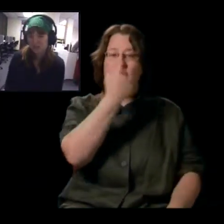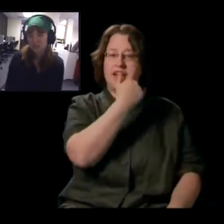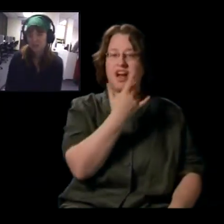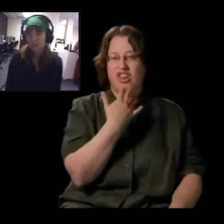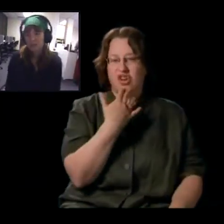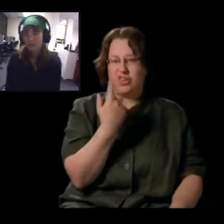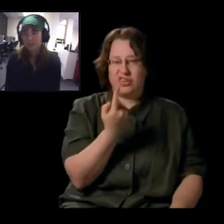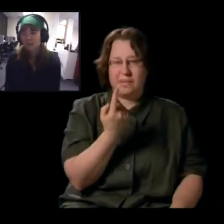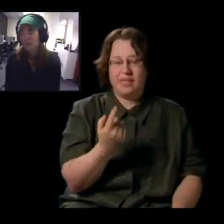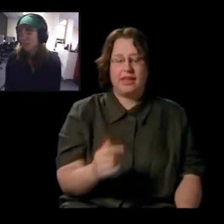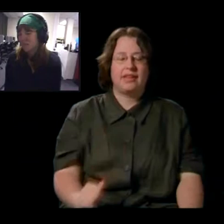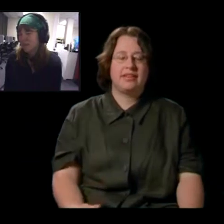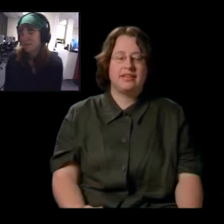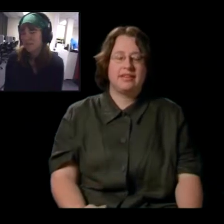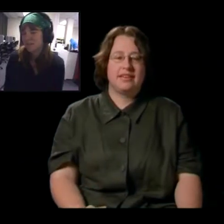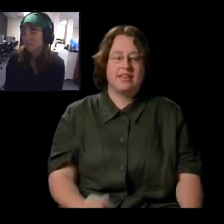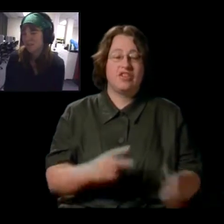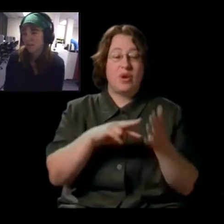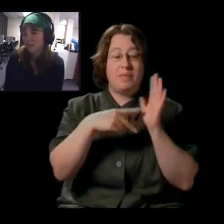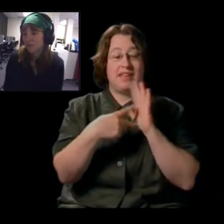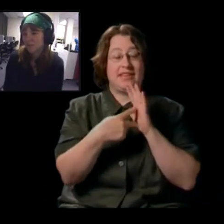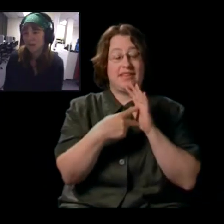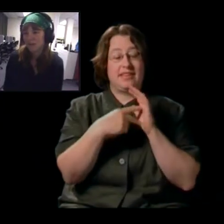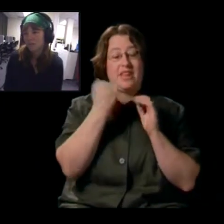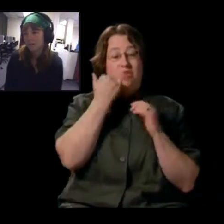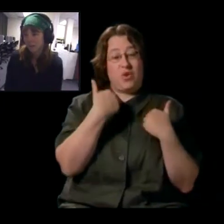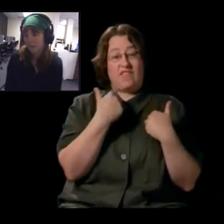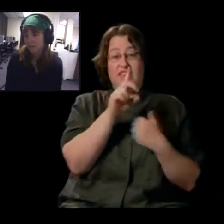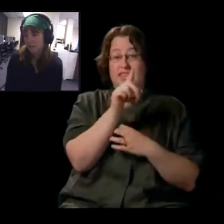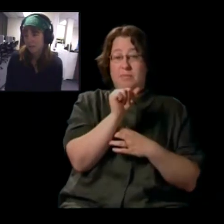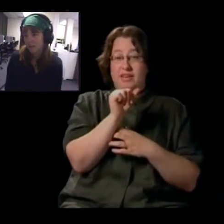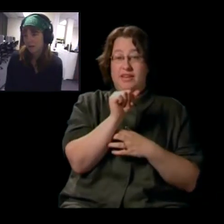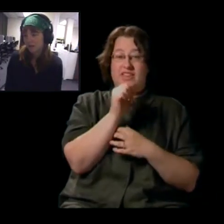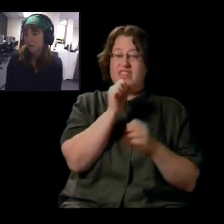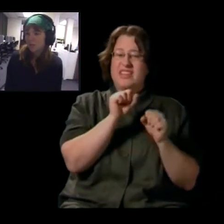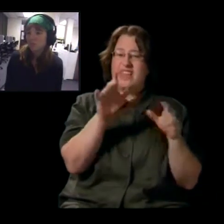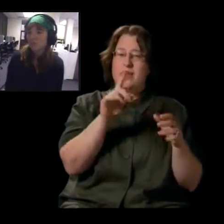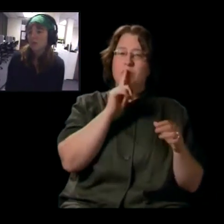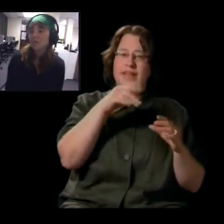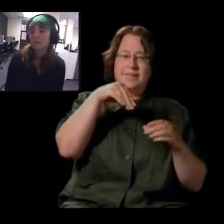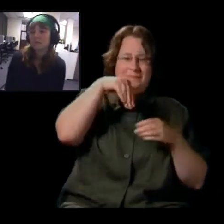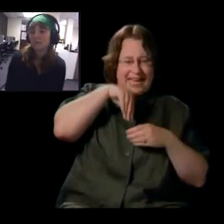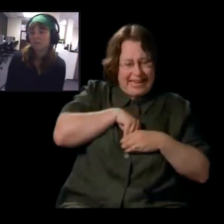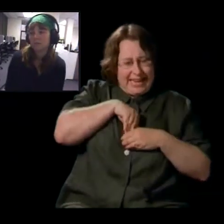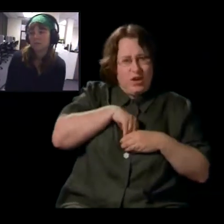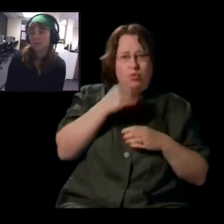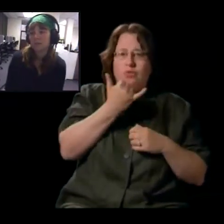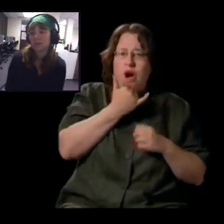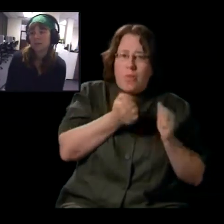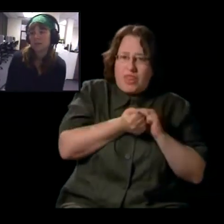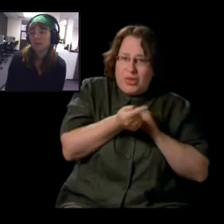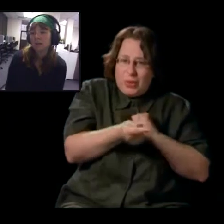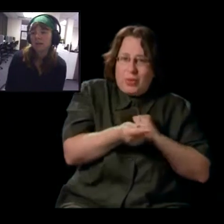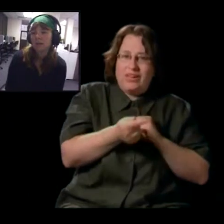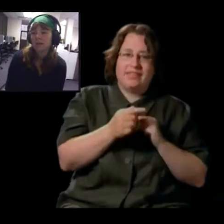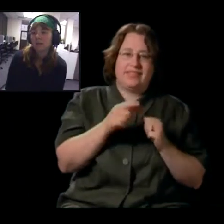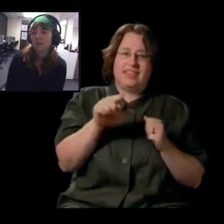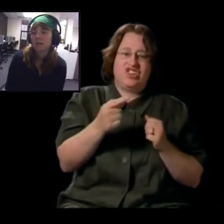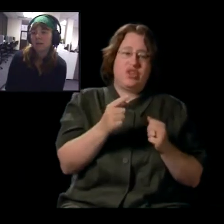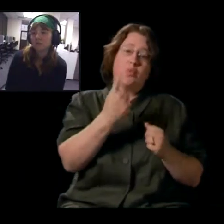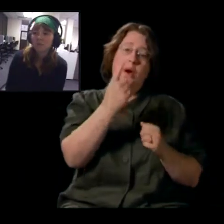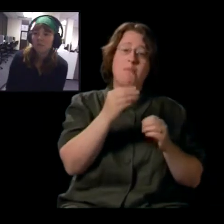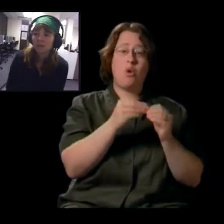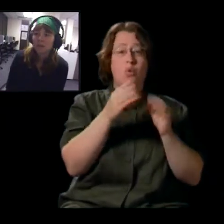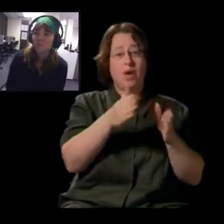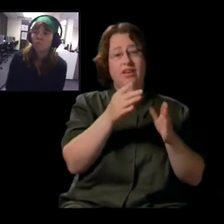thing as a disability. Maybe if you have a different eye color or something. So if a person has disability,